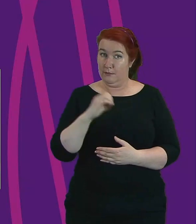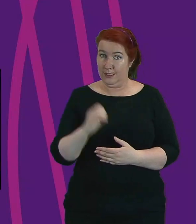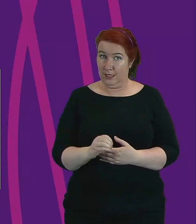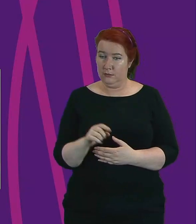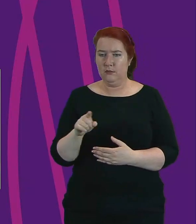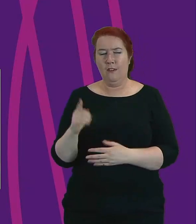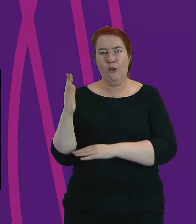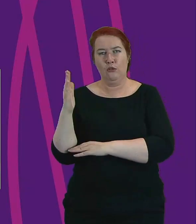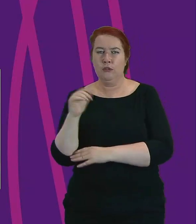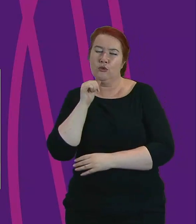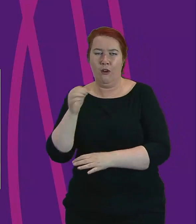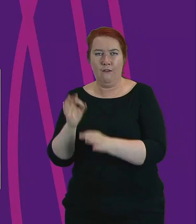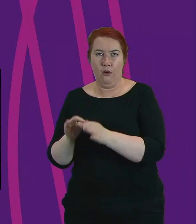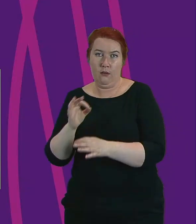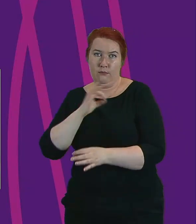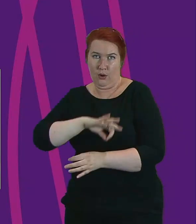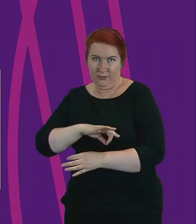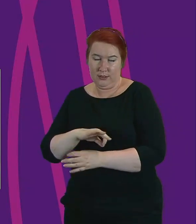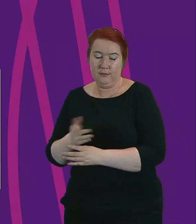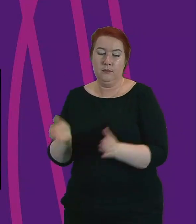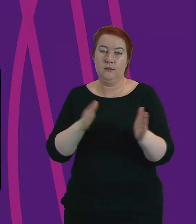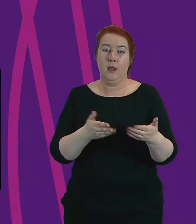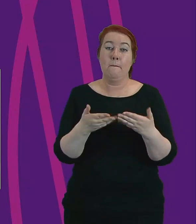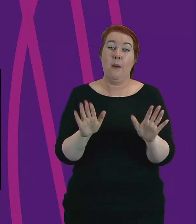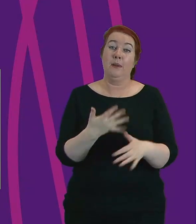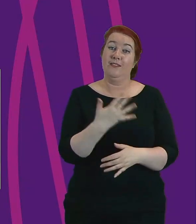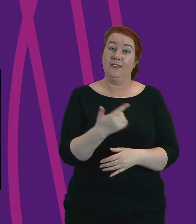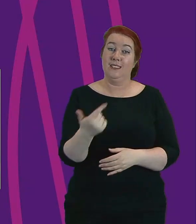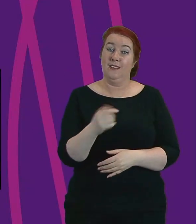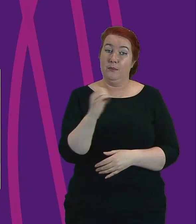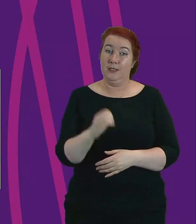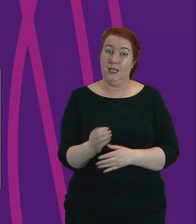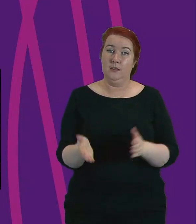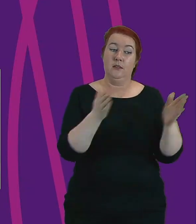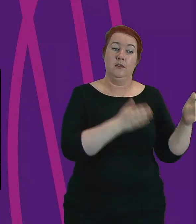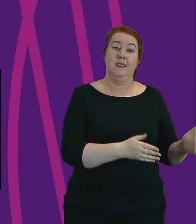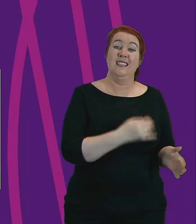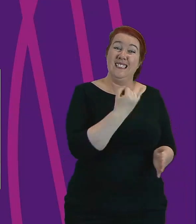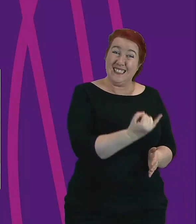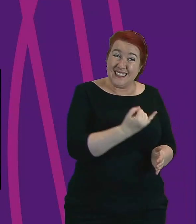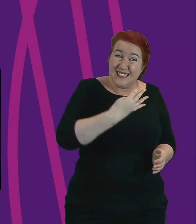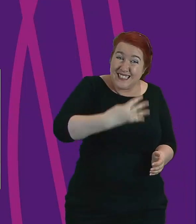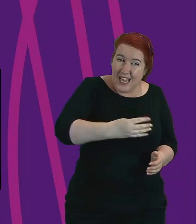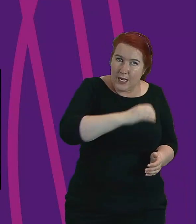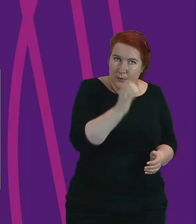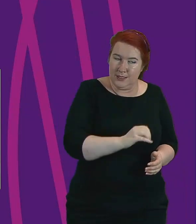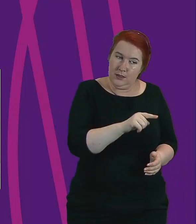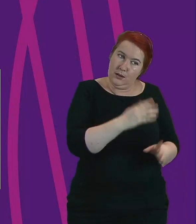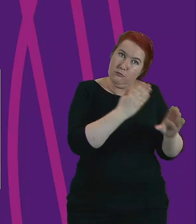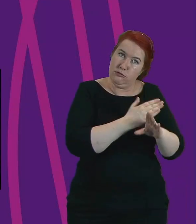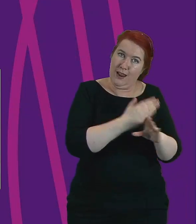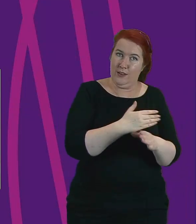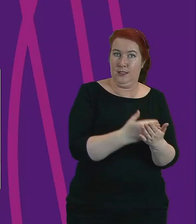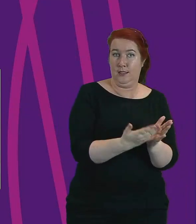not-for-profit sector, 57% in the public sector and 69%